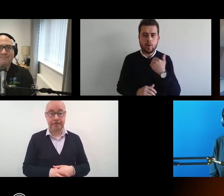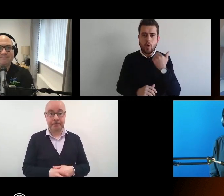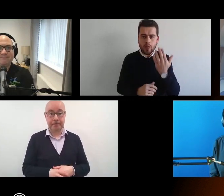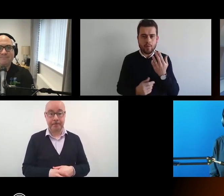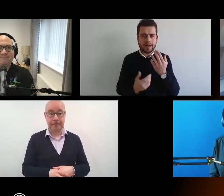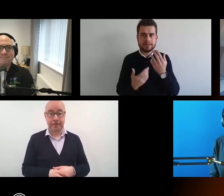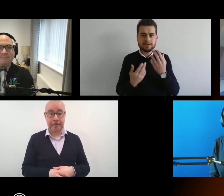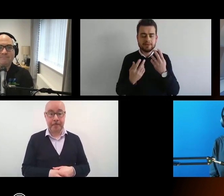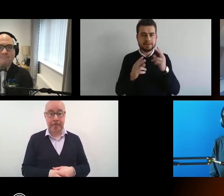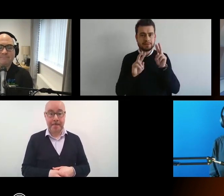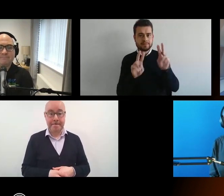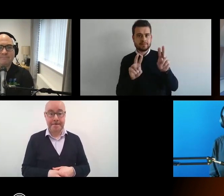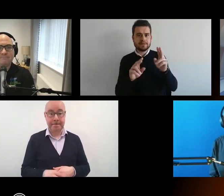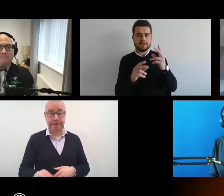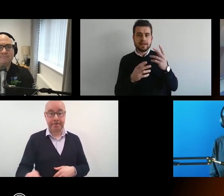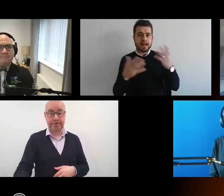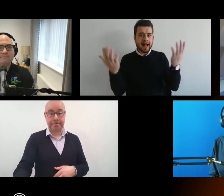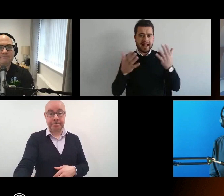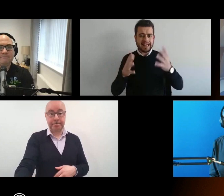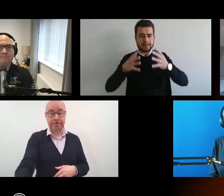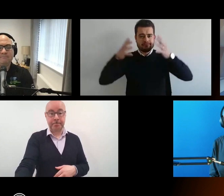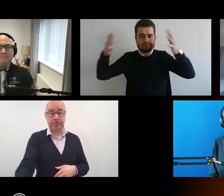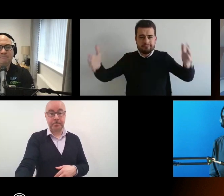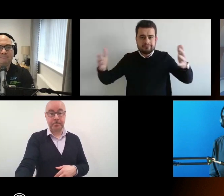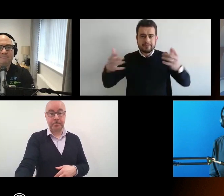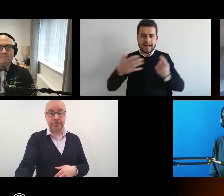And if I can just add to that, James,